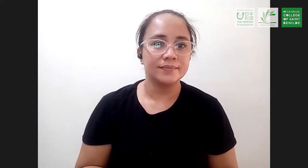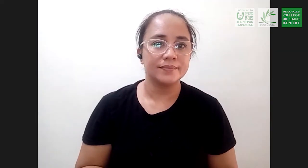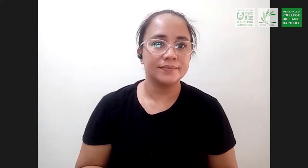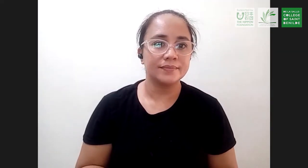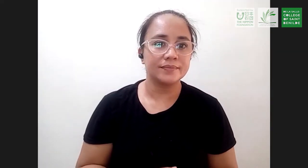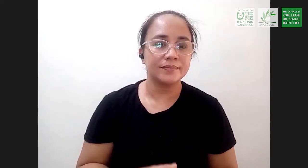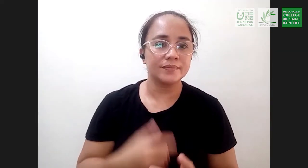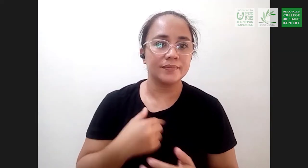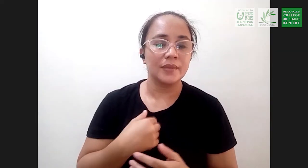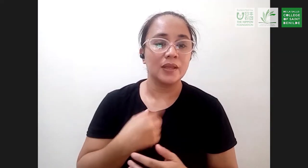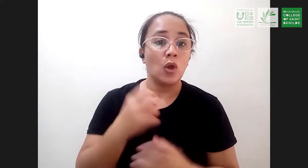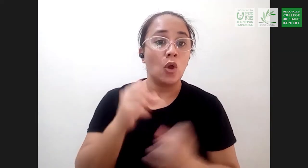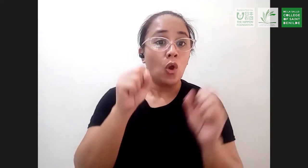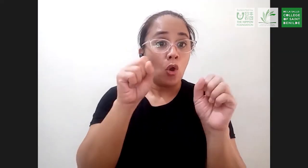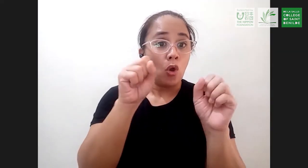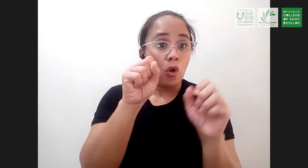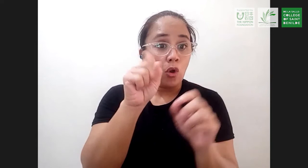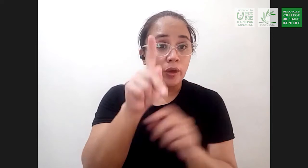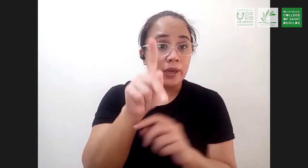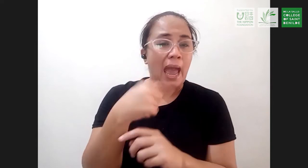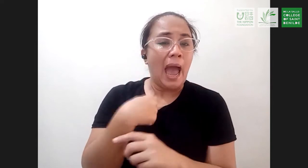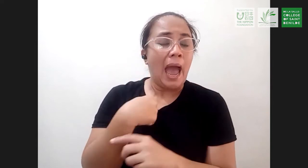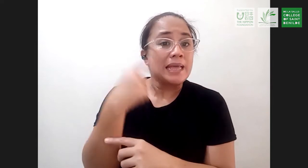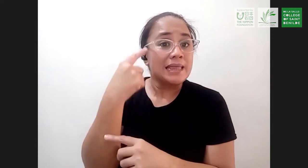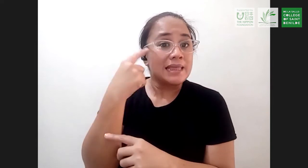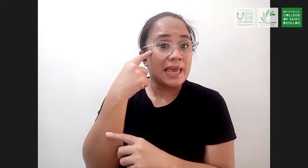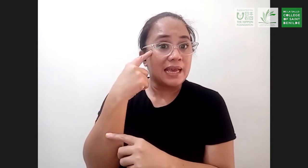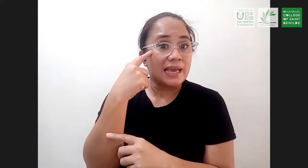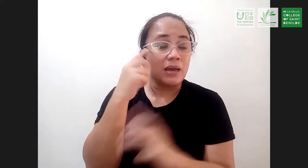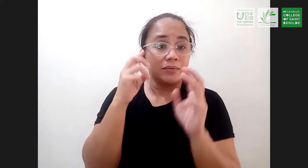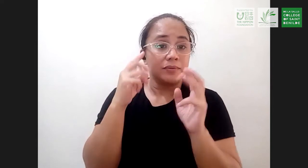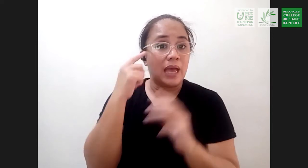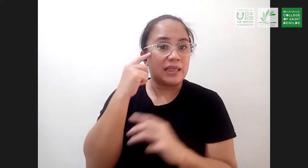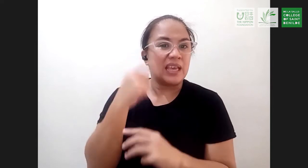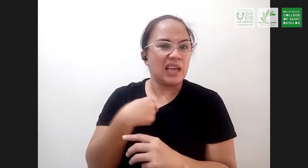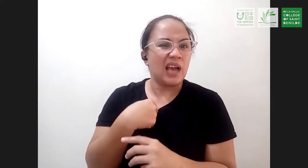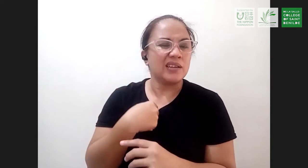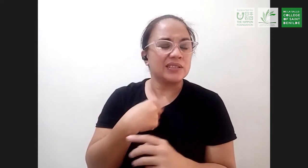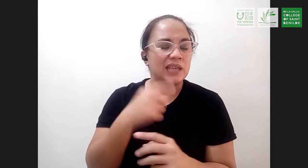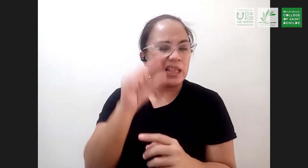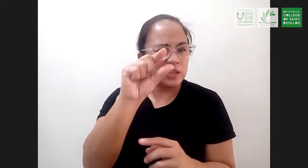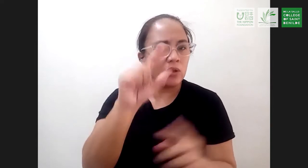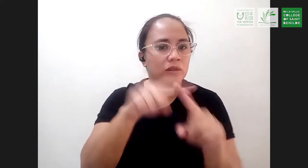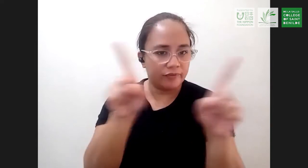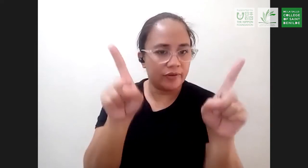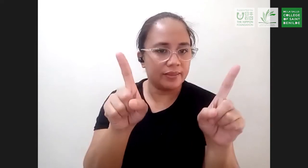Okay, so I think Woody said, I think it is a little different.